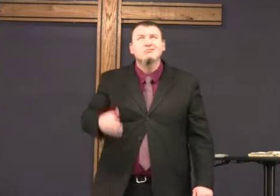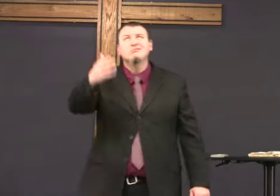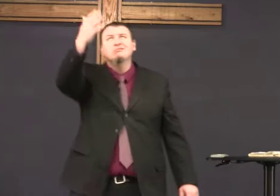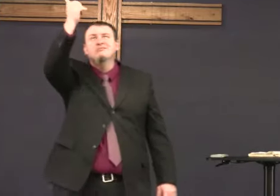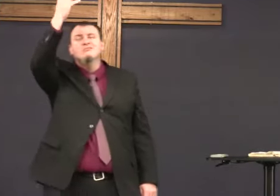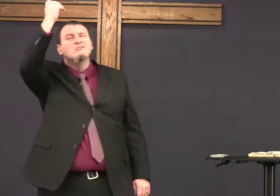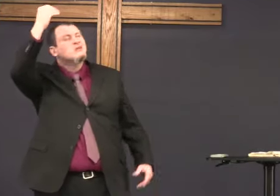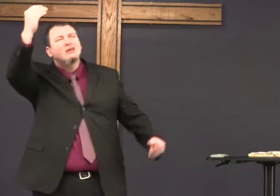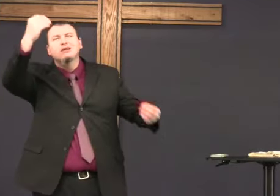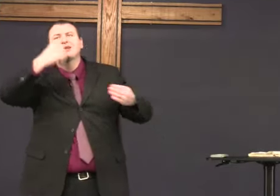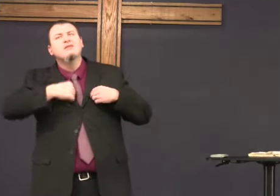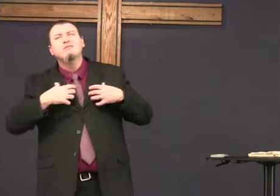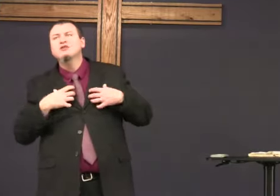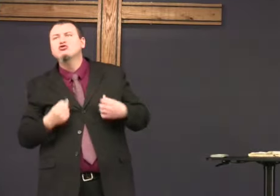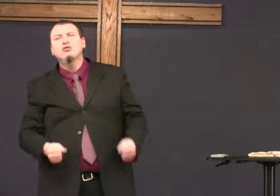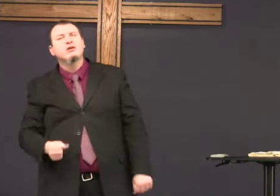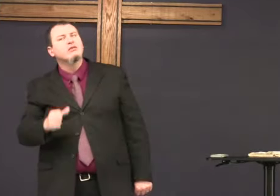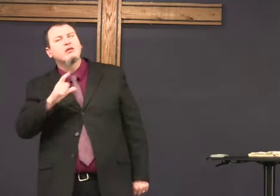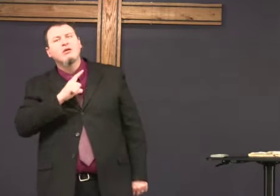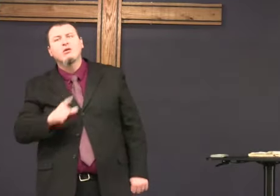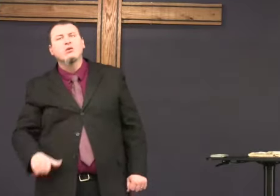And so what does Nehemiah do?